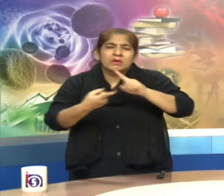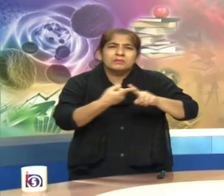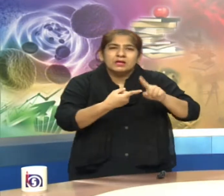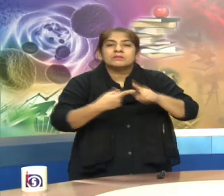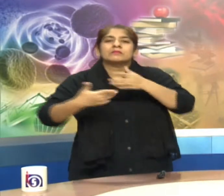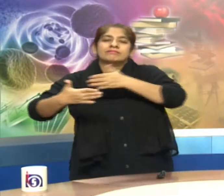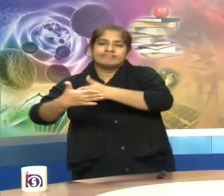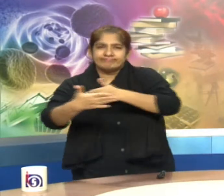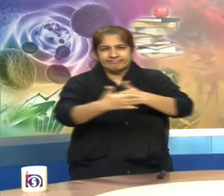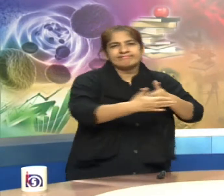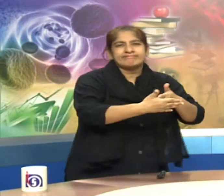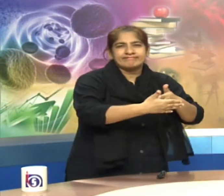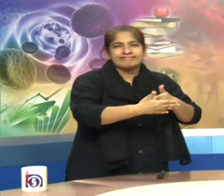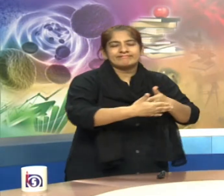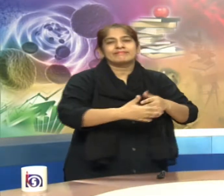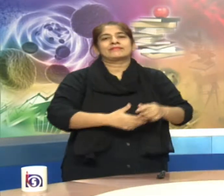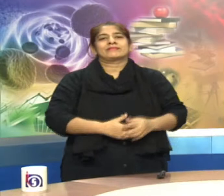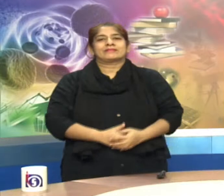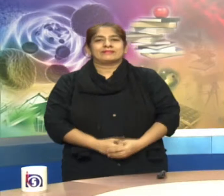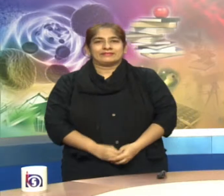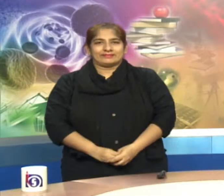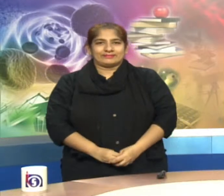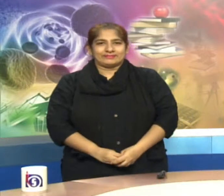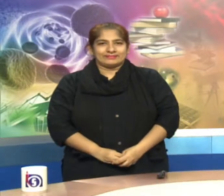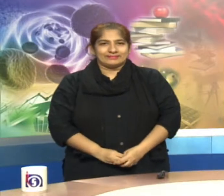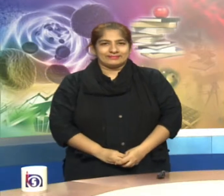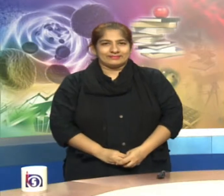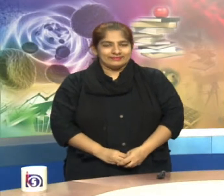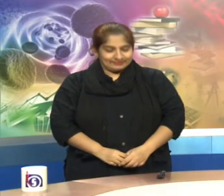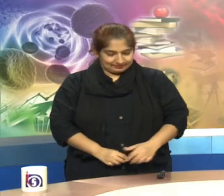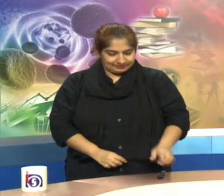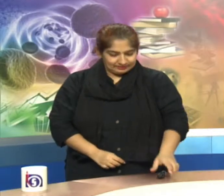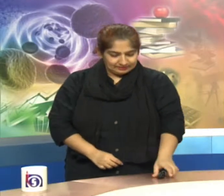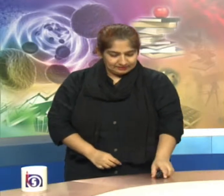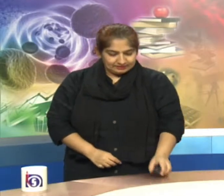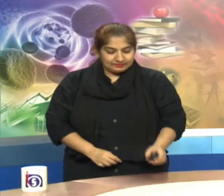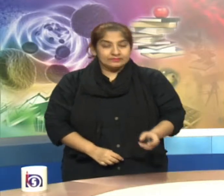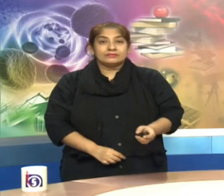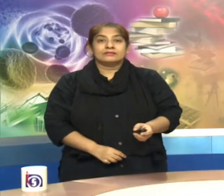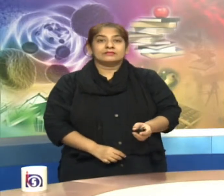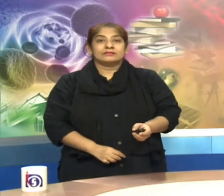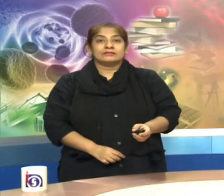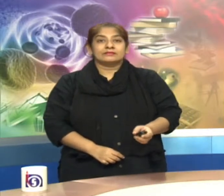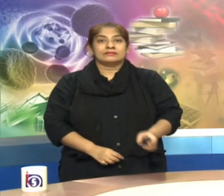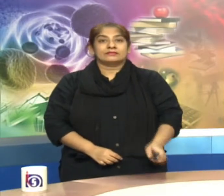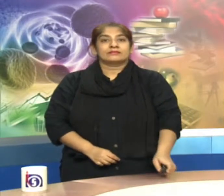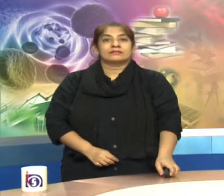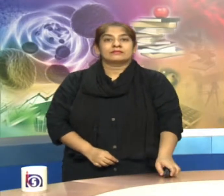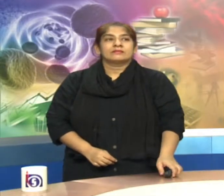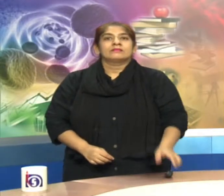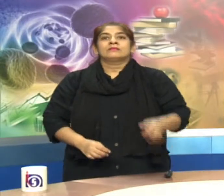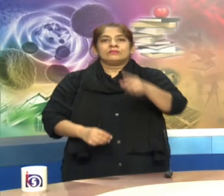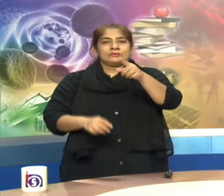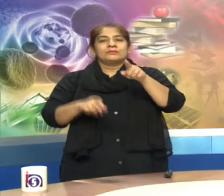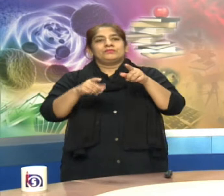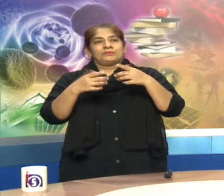we have already planned but we are not able to do that, so they are all called as limitations.